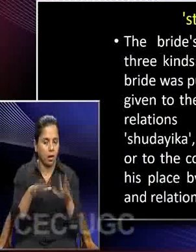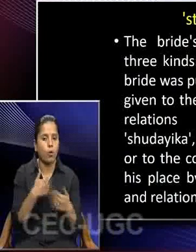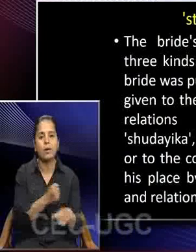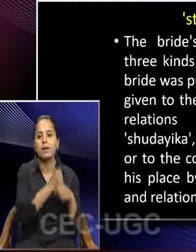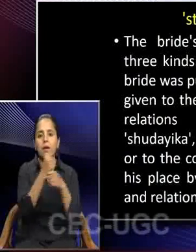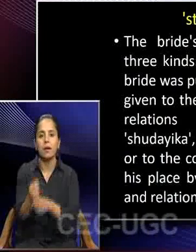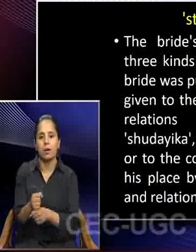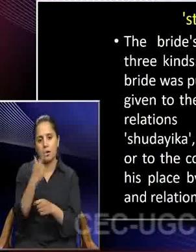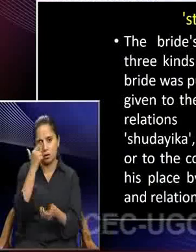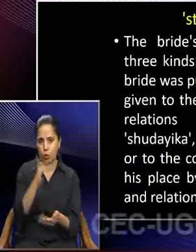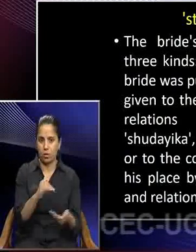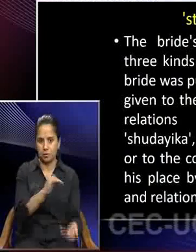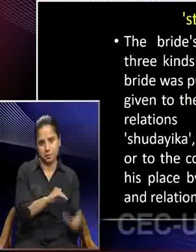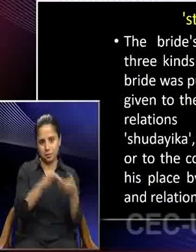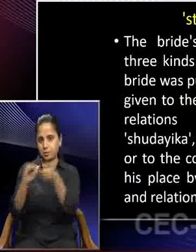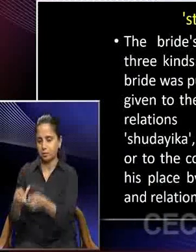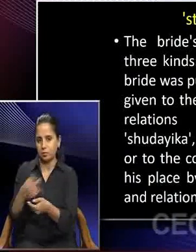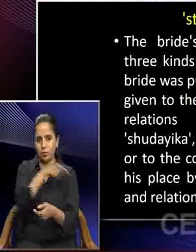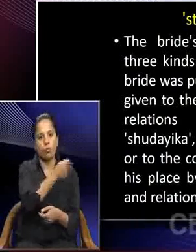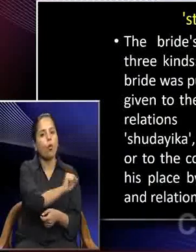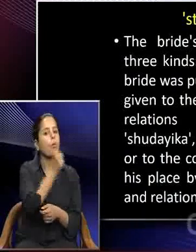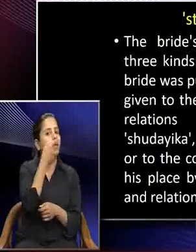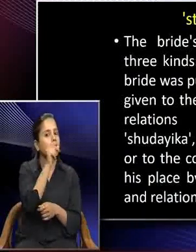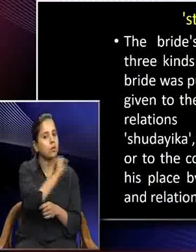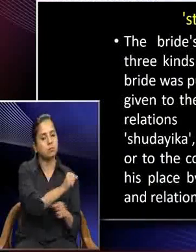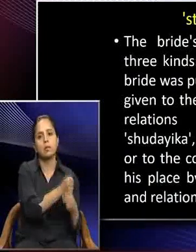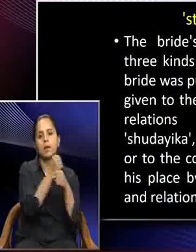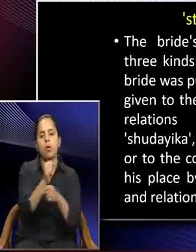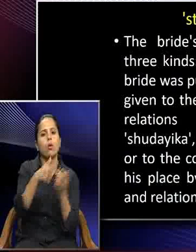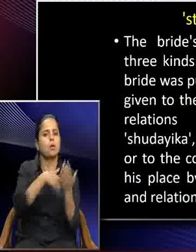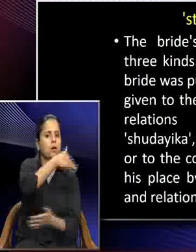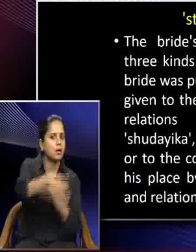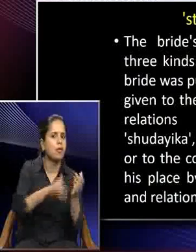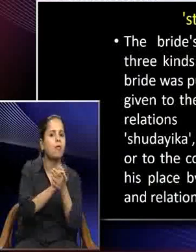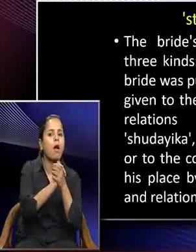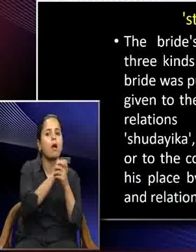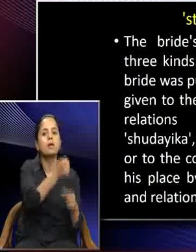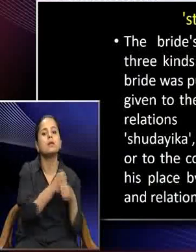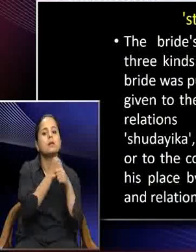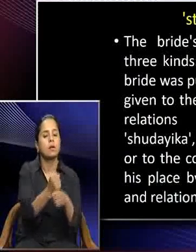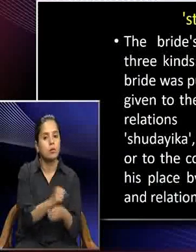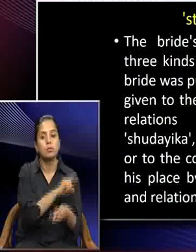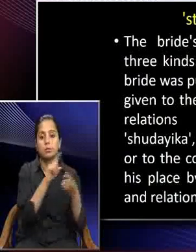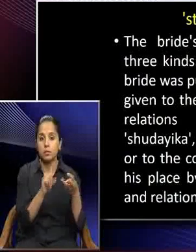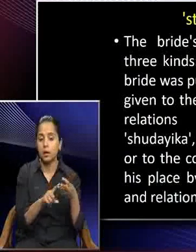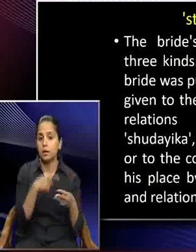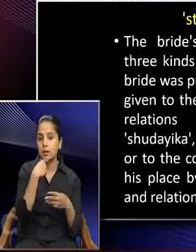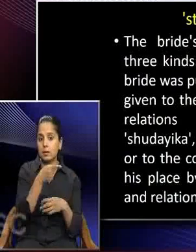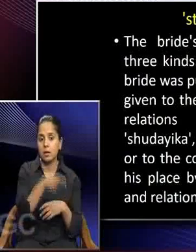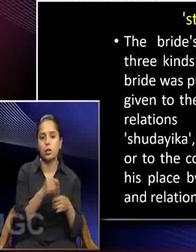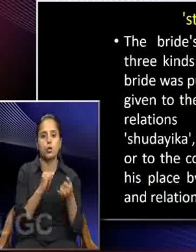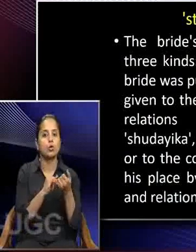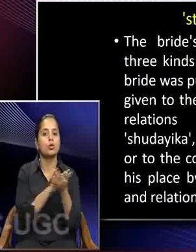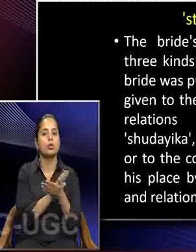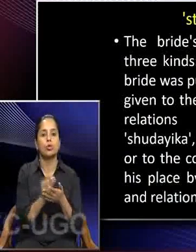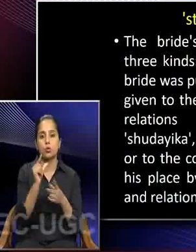to the girl at marriage by her relations and friends, and then it was shudaika